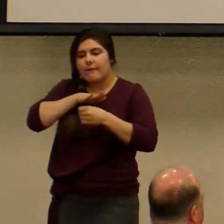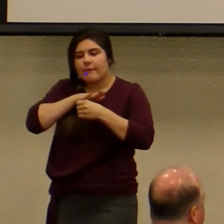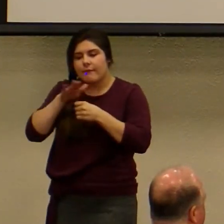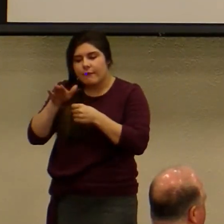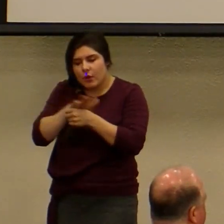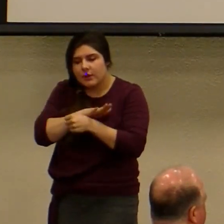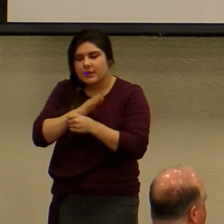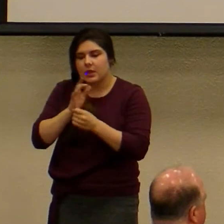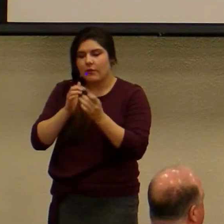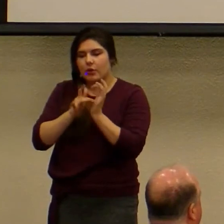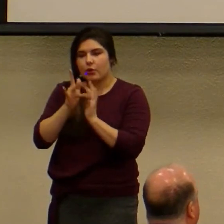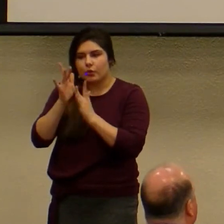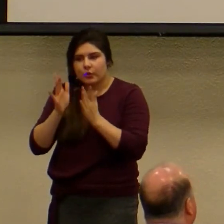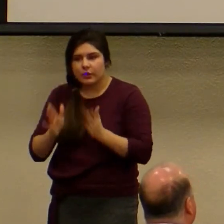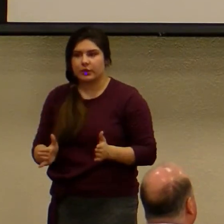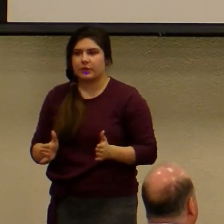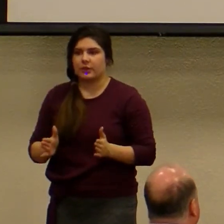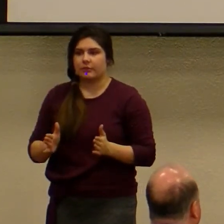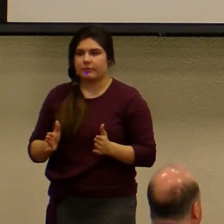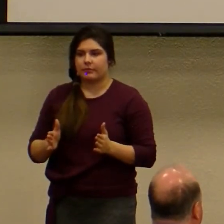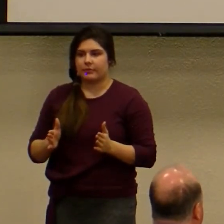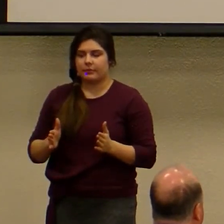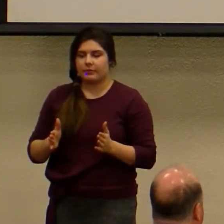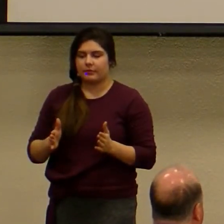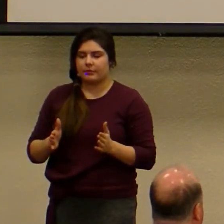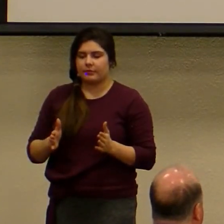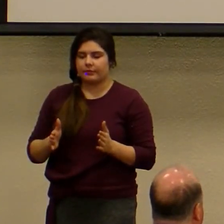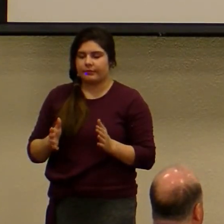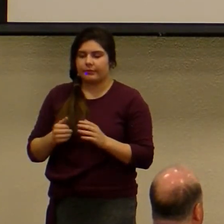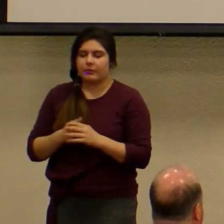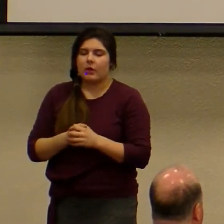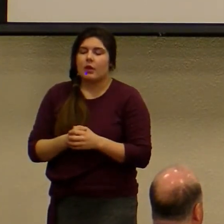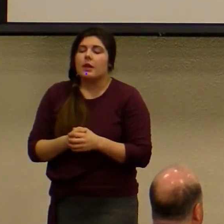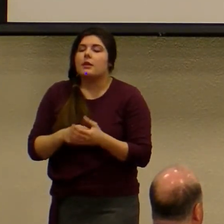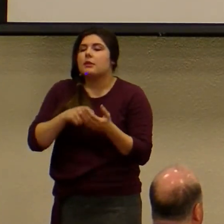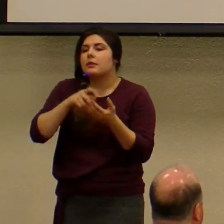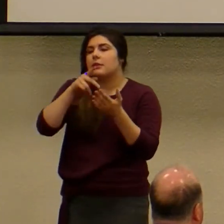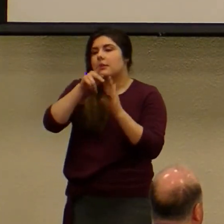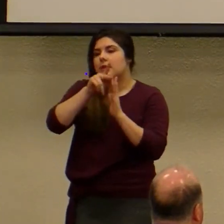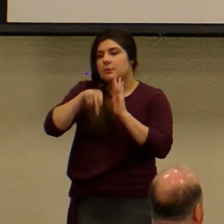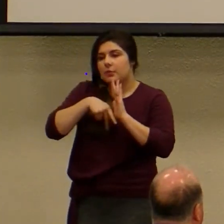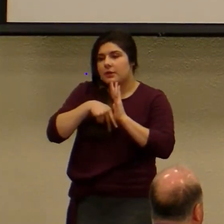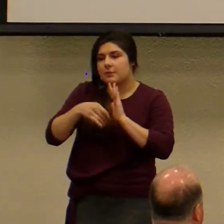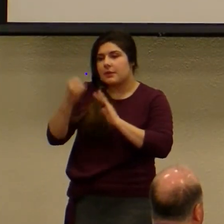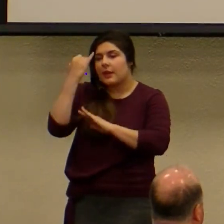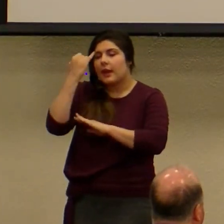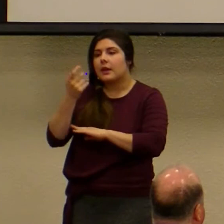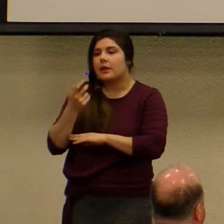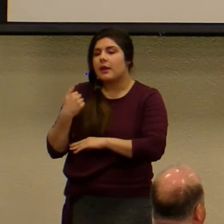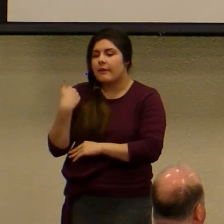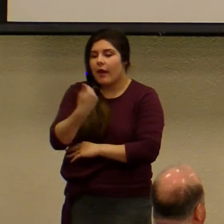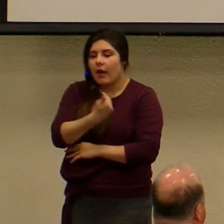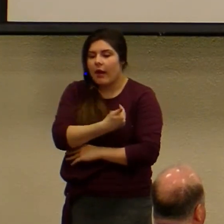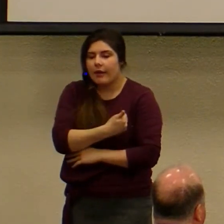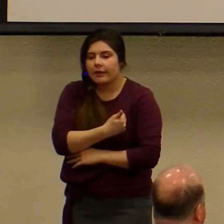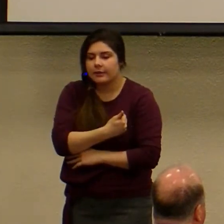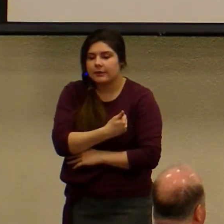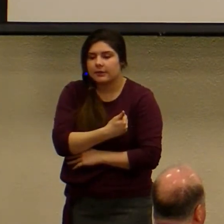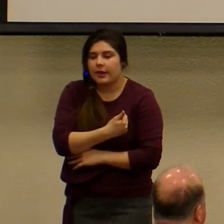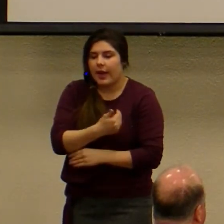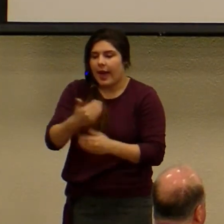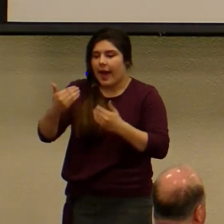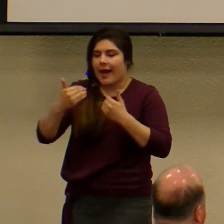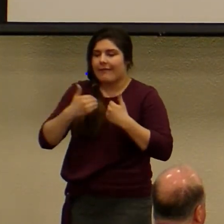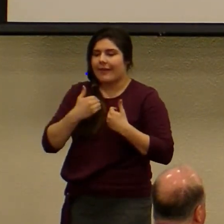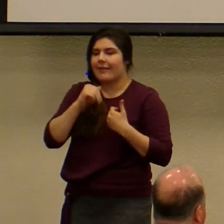of Christianity through and through. This is principled in this idea of you and I marrying not only the